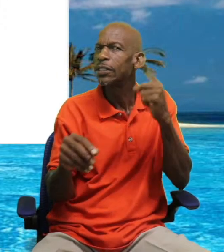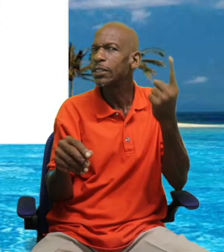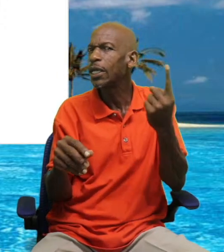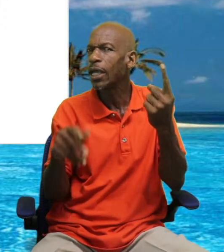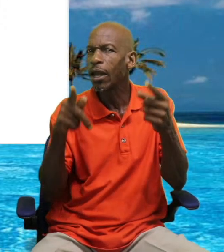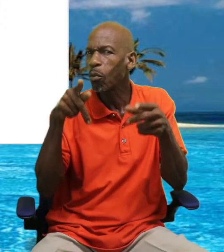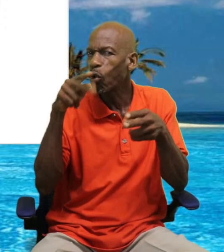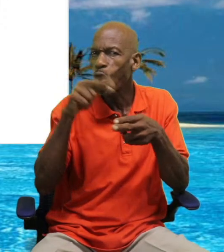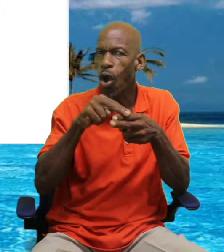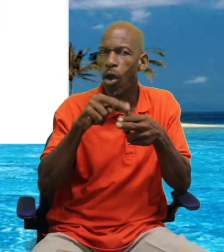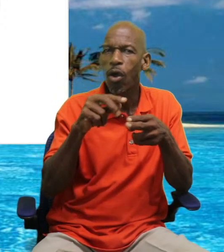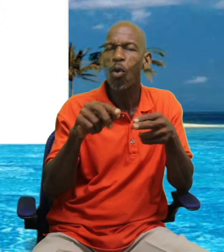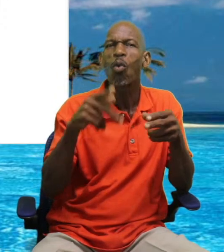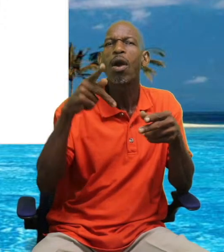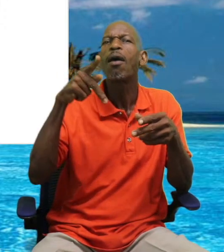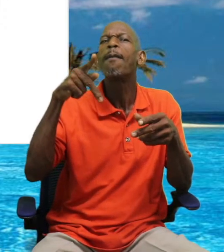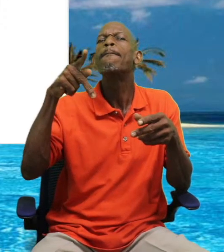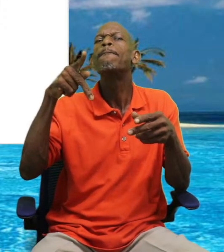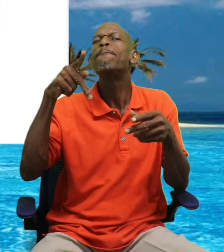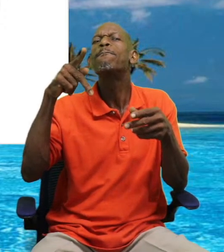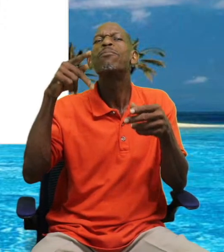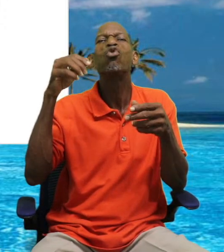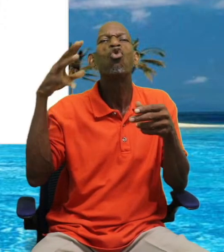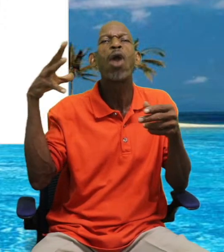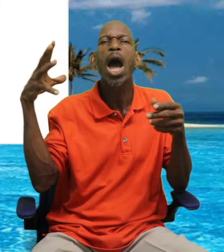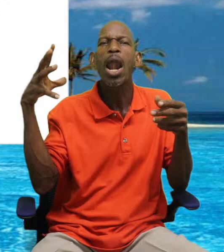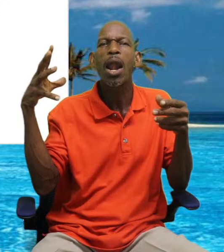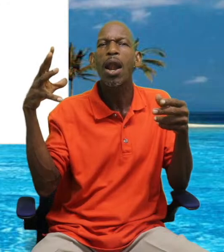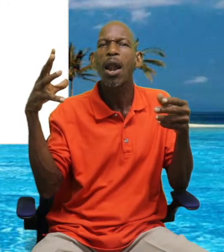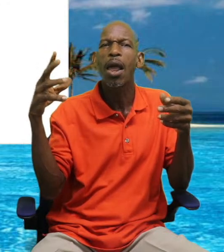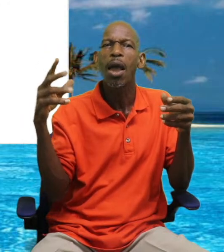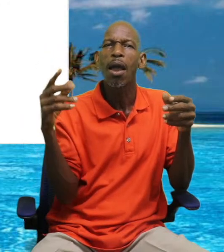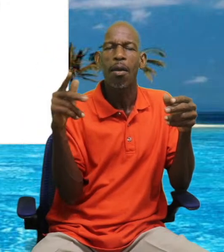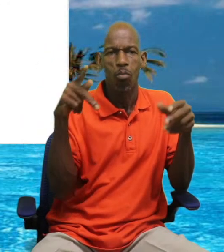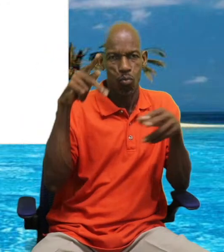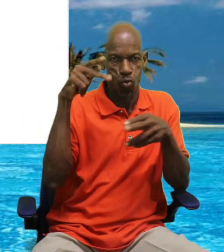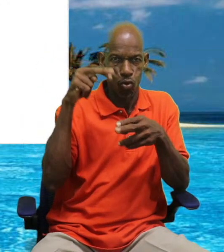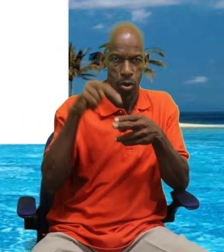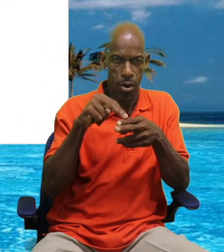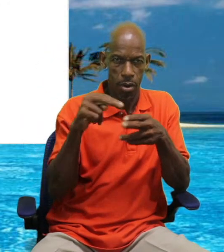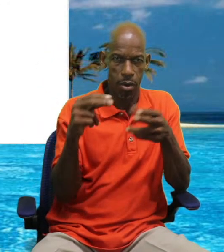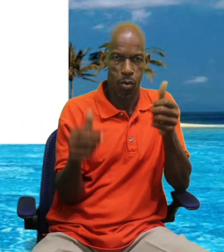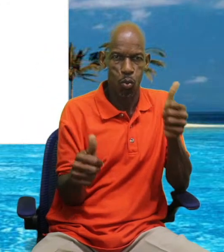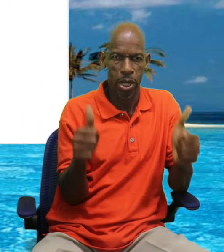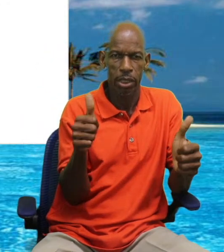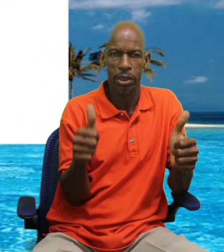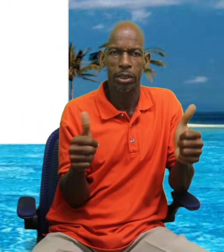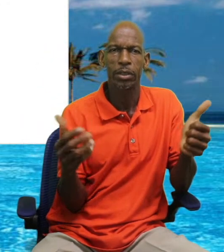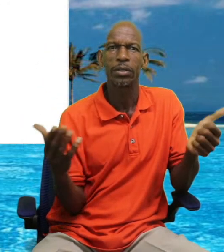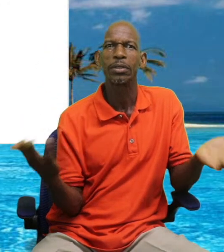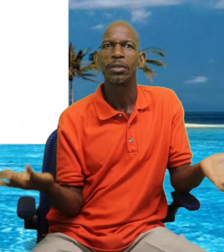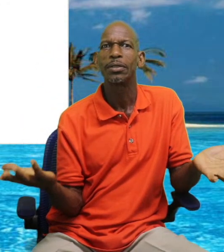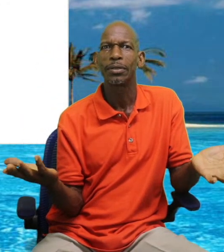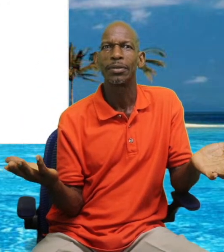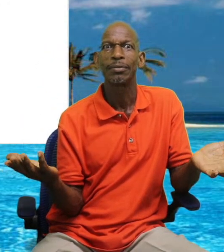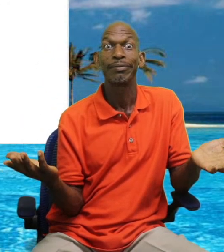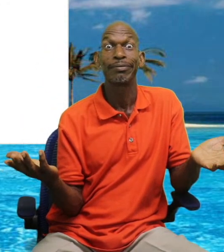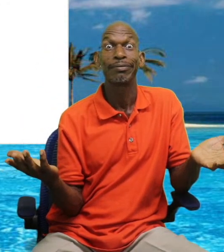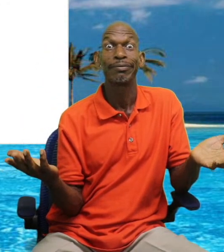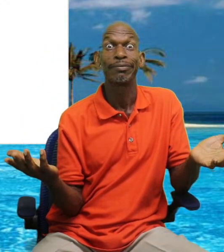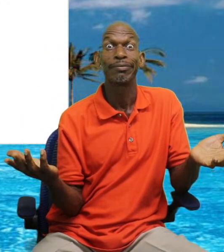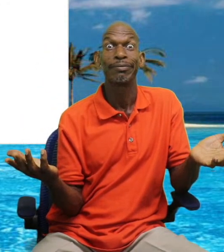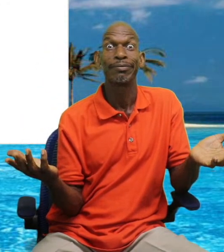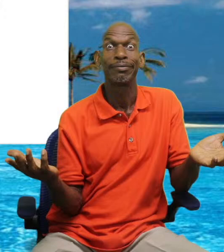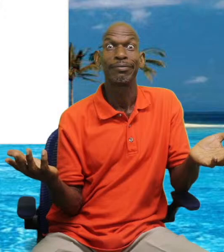we identify, is it singular or is it plural? So that we have the